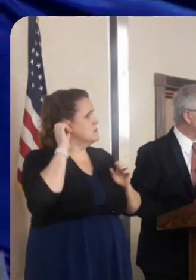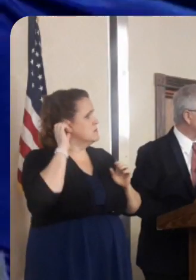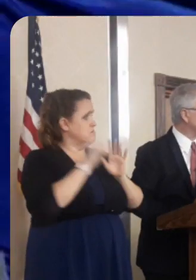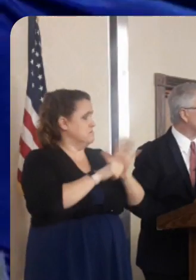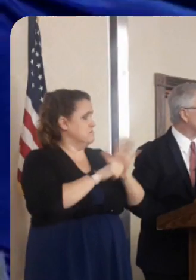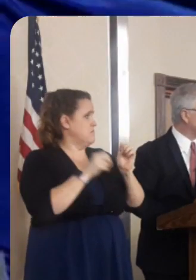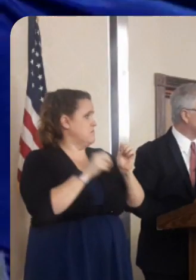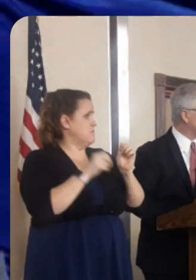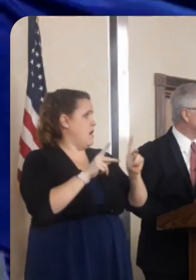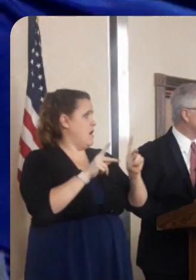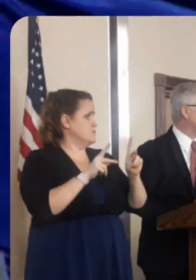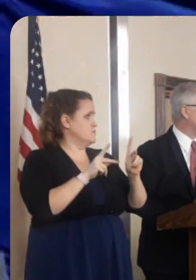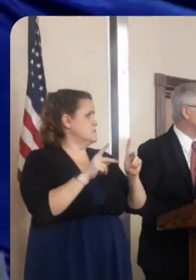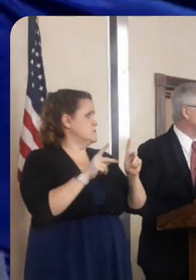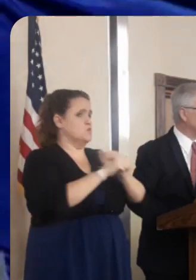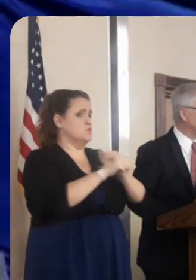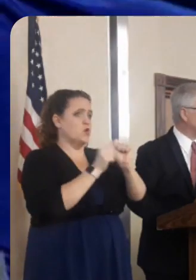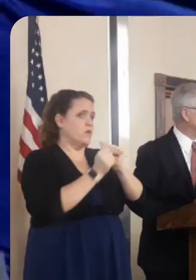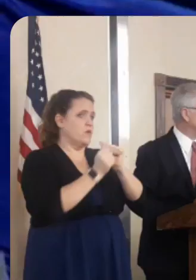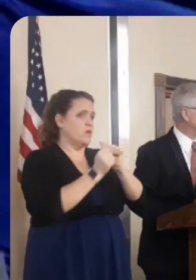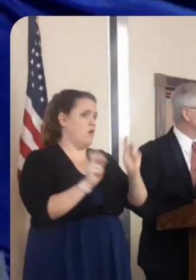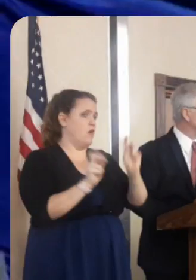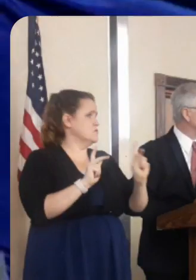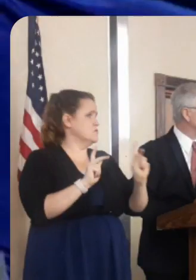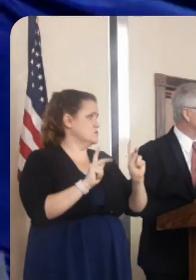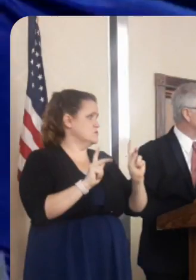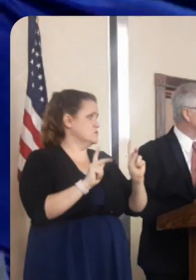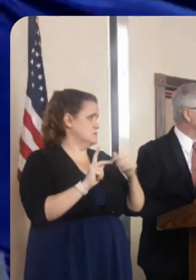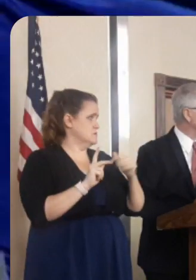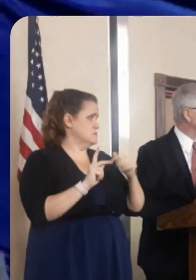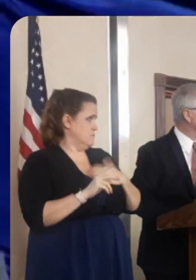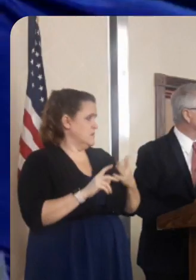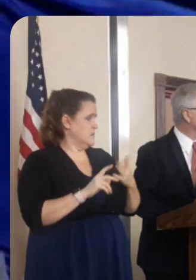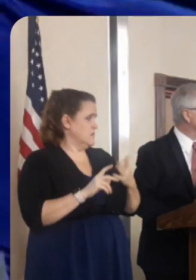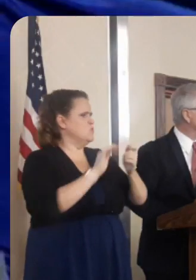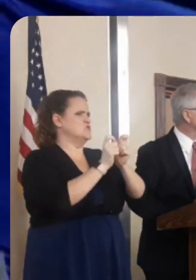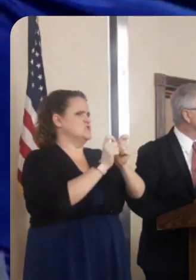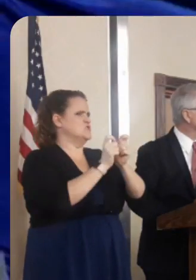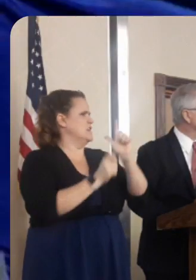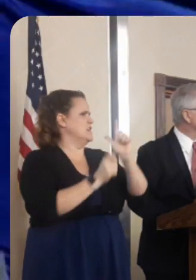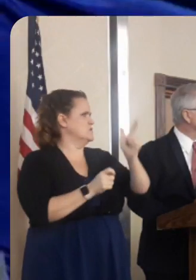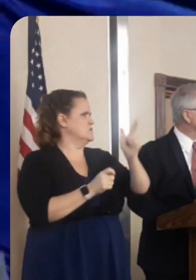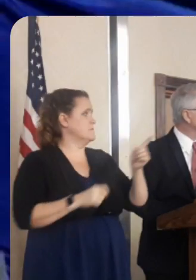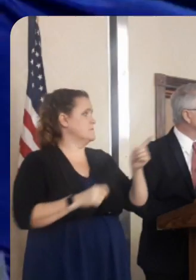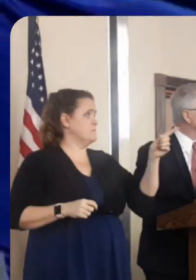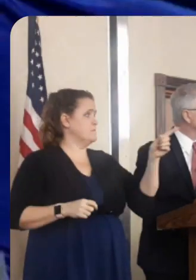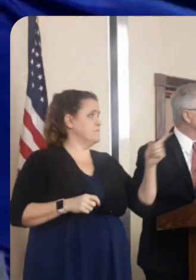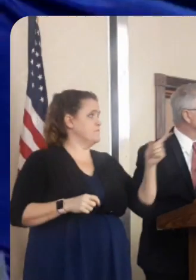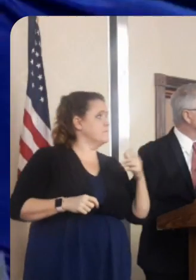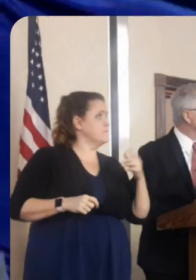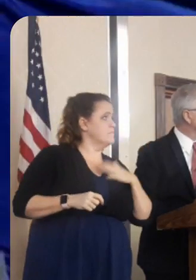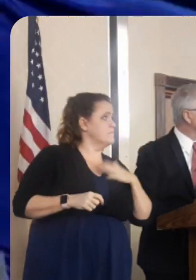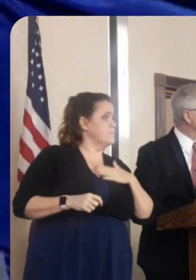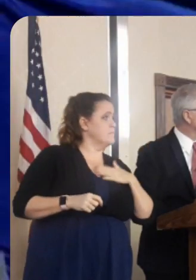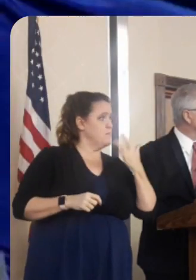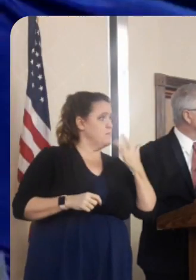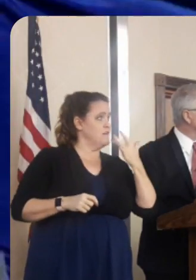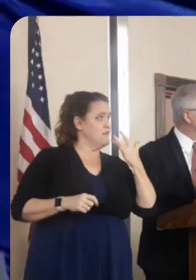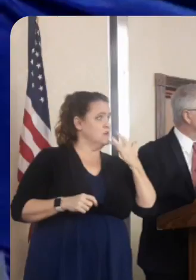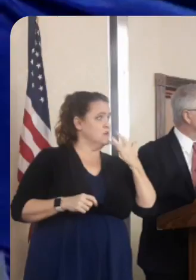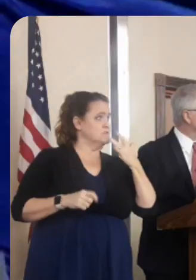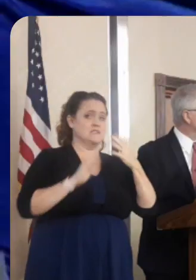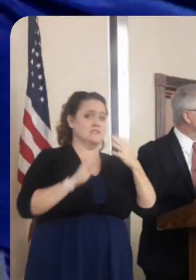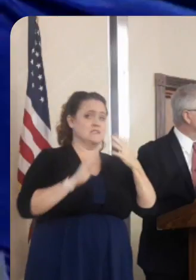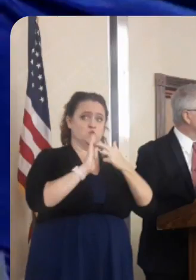to work with others, and I'm amenable to changes in there up to that. Well, my preference actually was rules and engagement. You